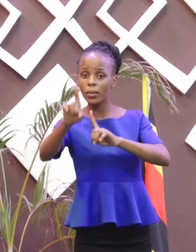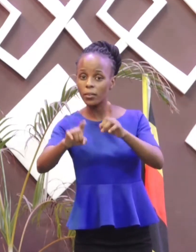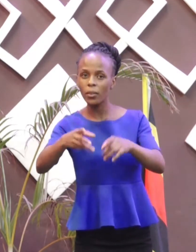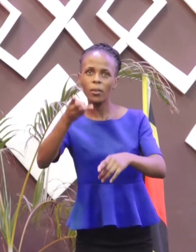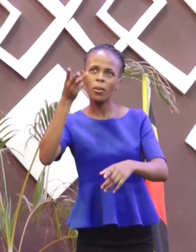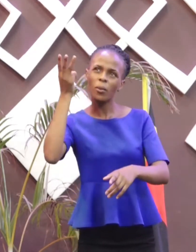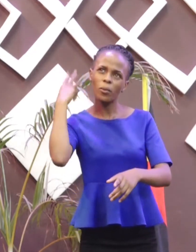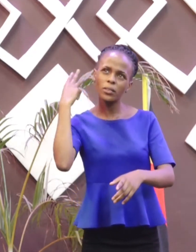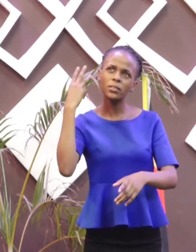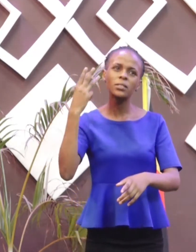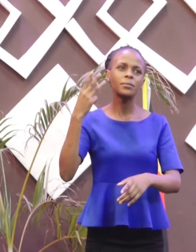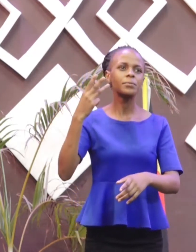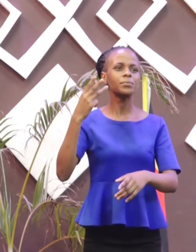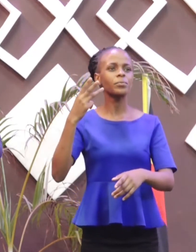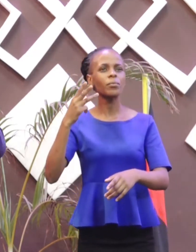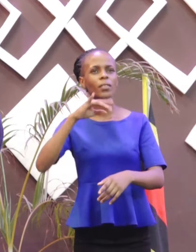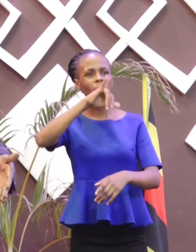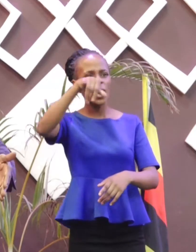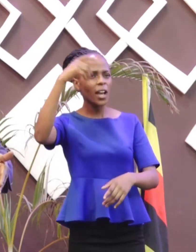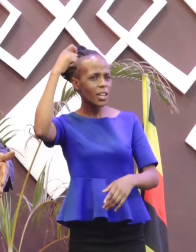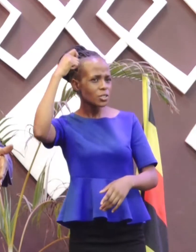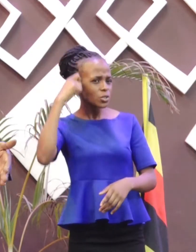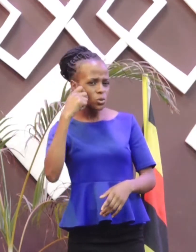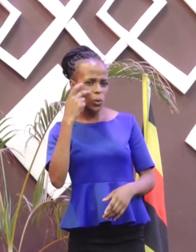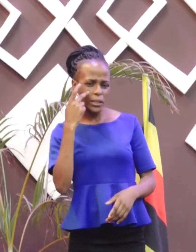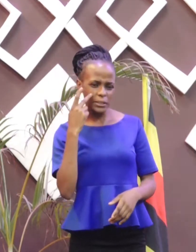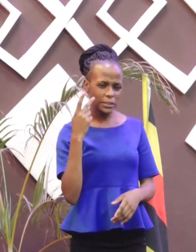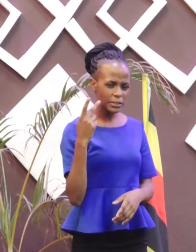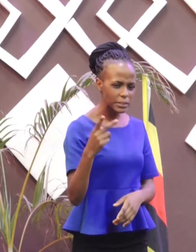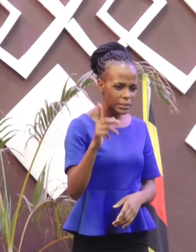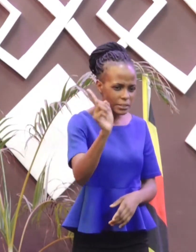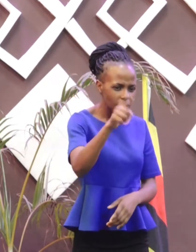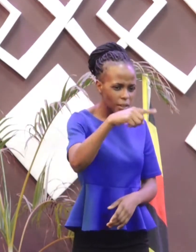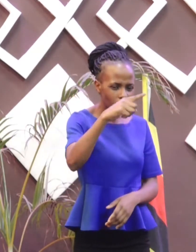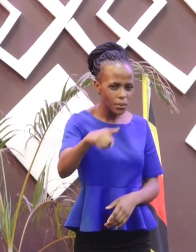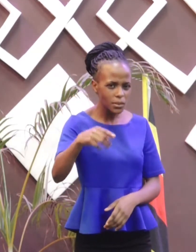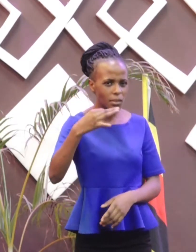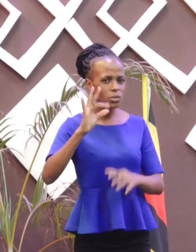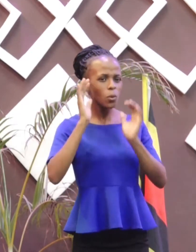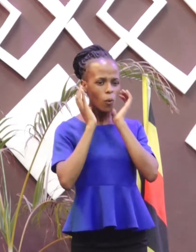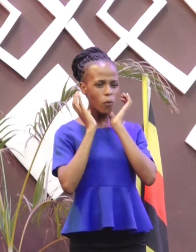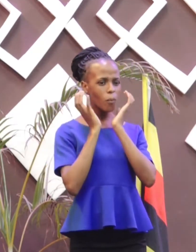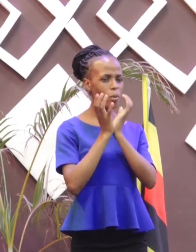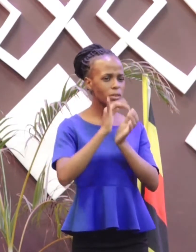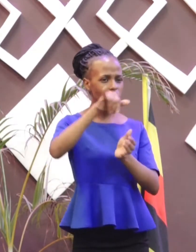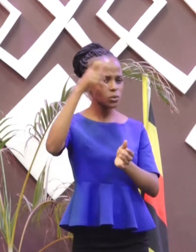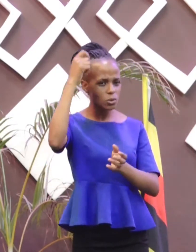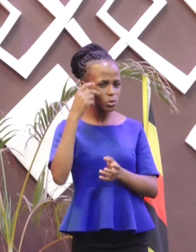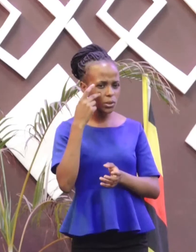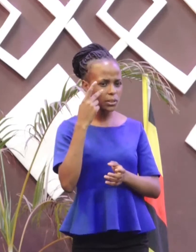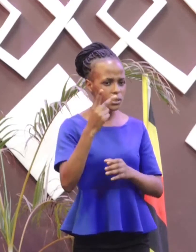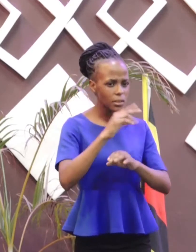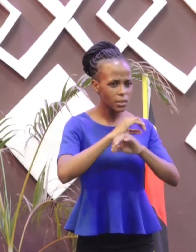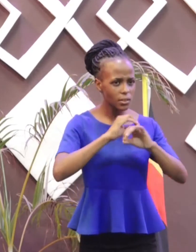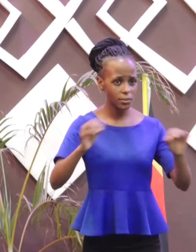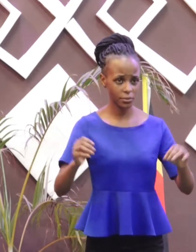Joshua seeing the failures of Moses? Kati ekibuuzo kyoyinza okubuuza kiri nti